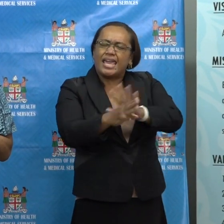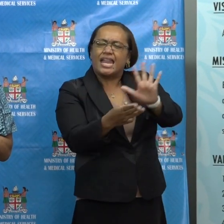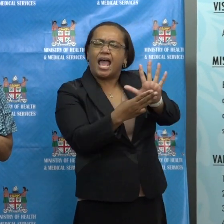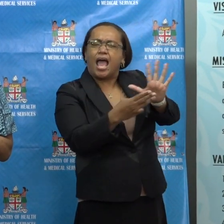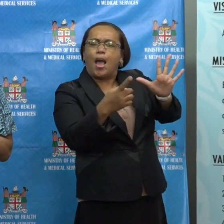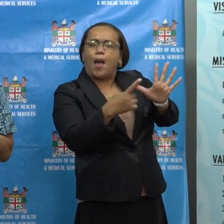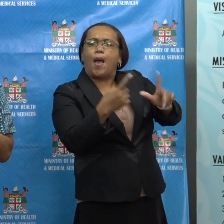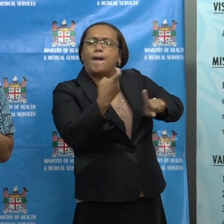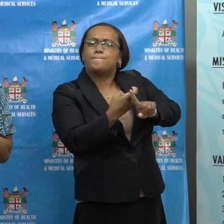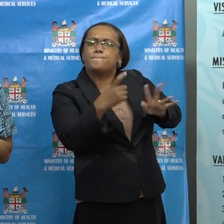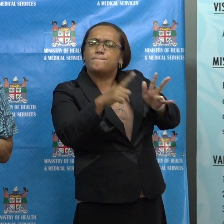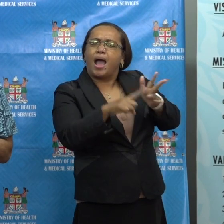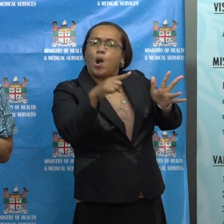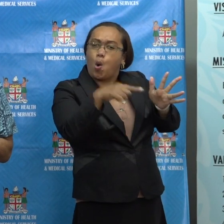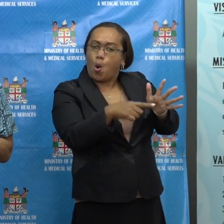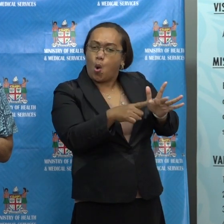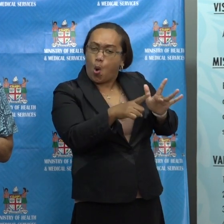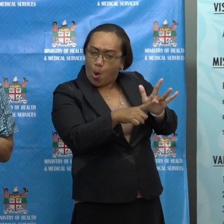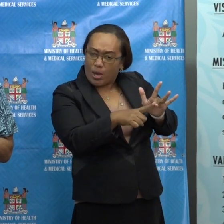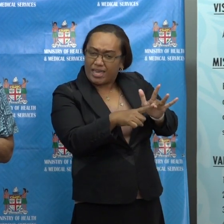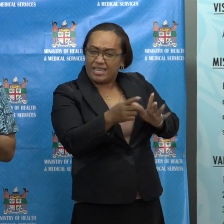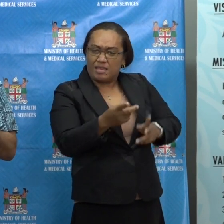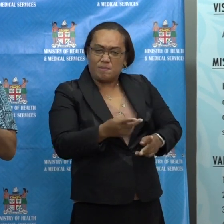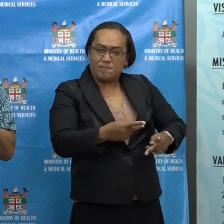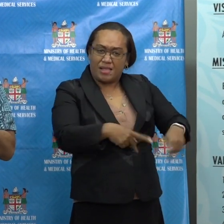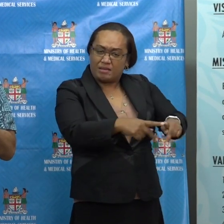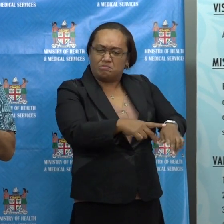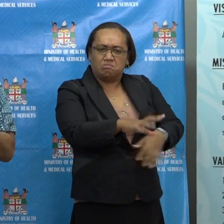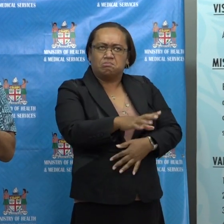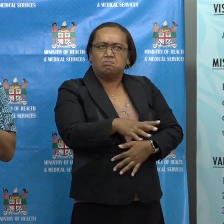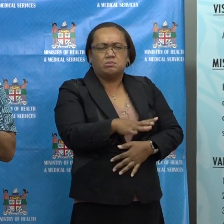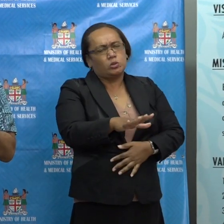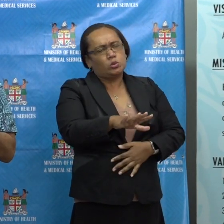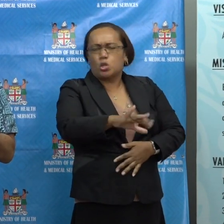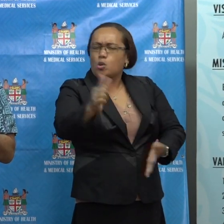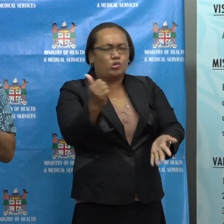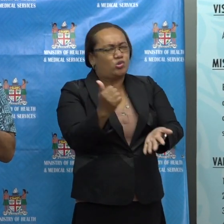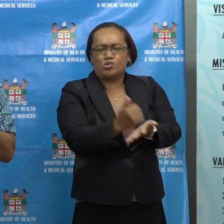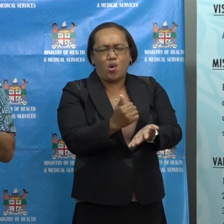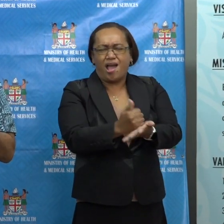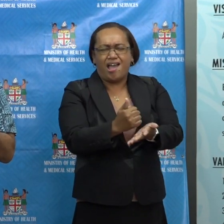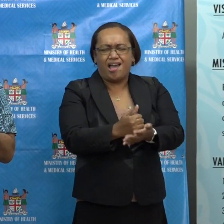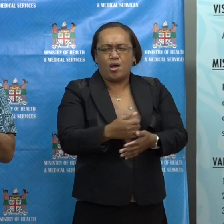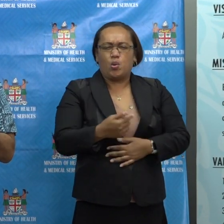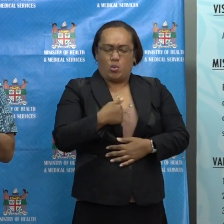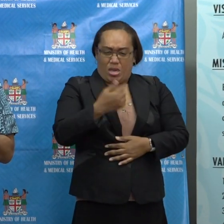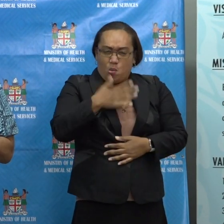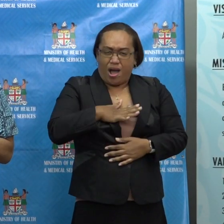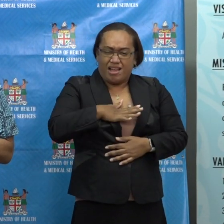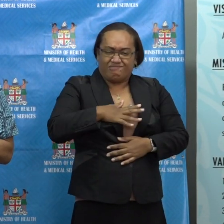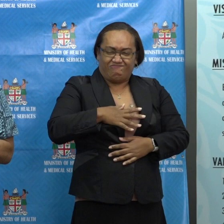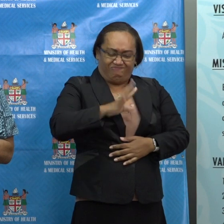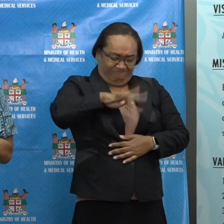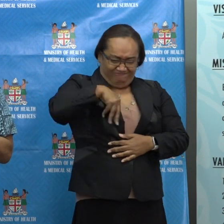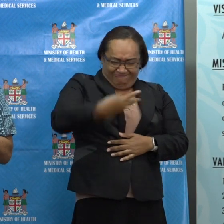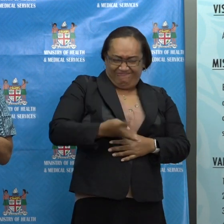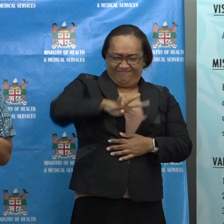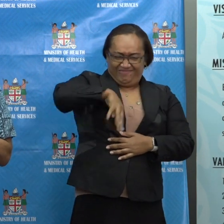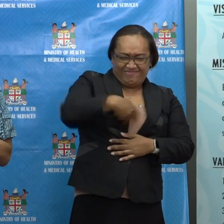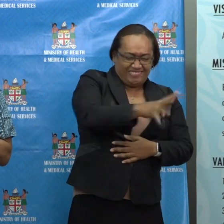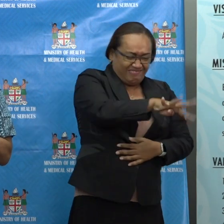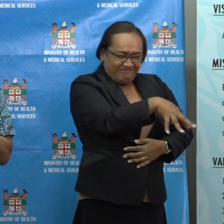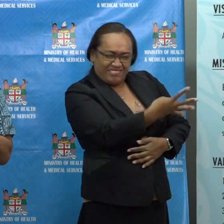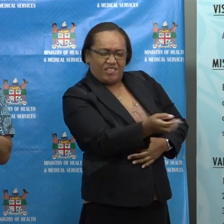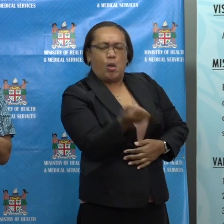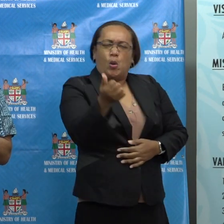of the source of her infection, but the Ministry of Health is currently very busy doing contact tracing to determine who she may have